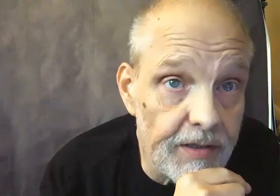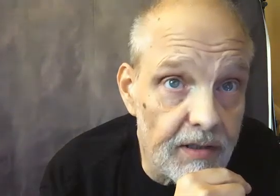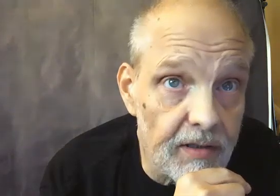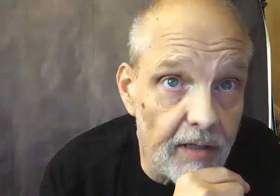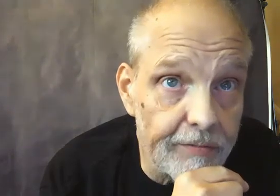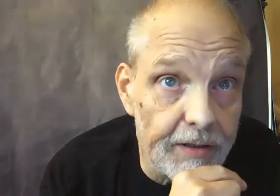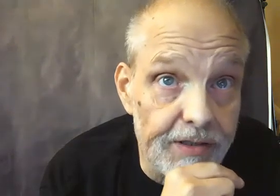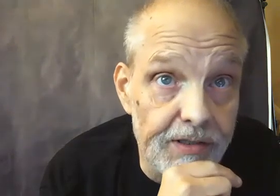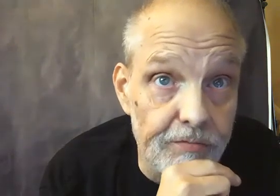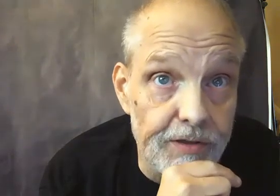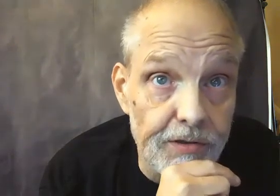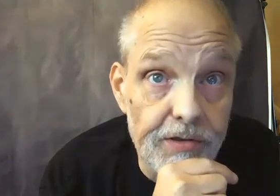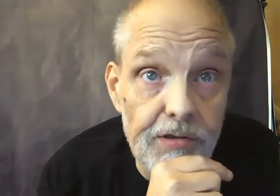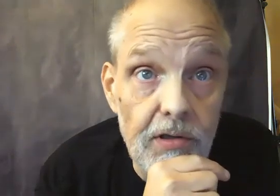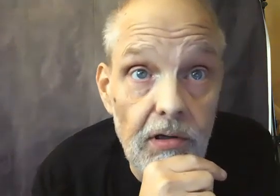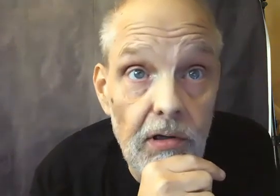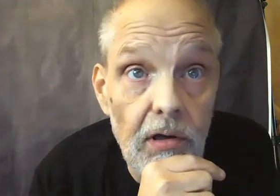various deaf religious resources,